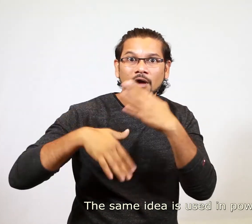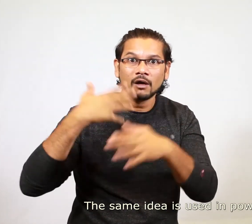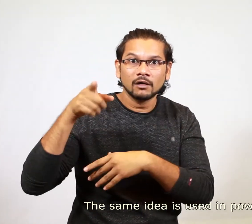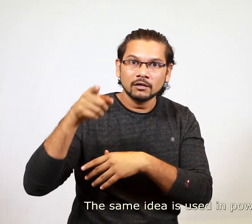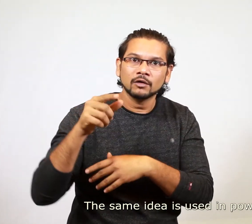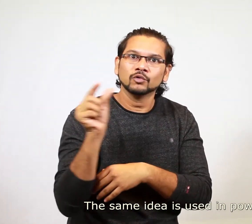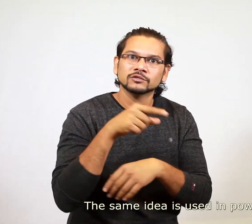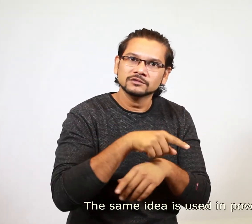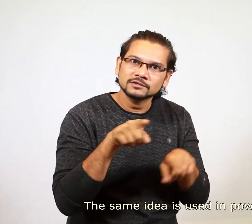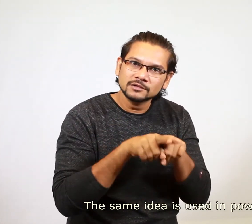Power plants.